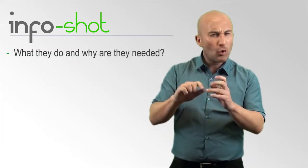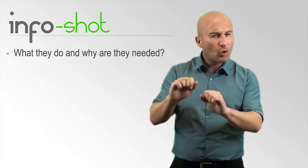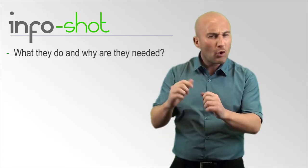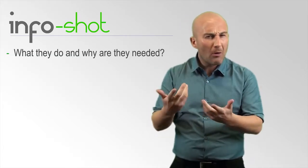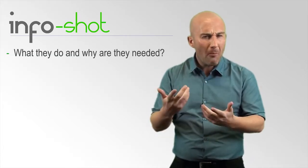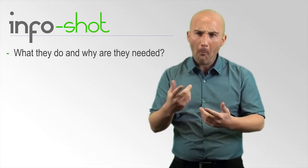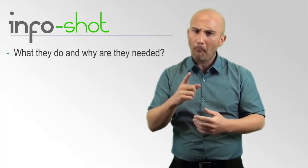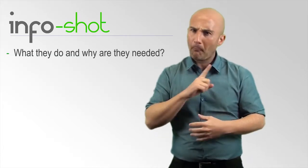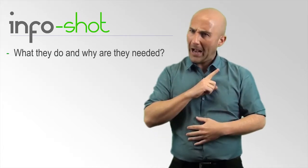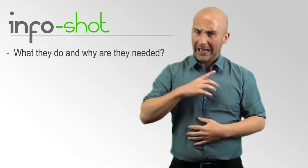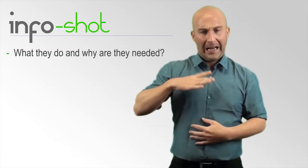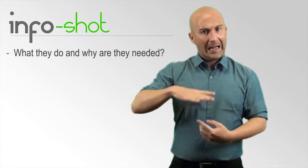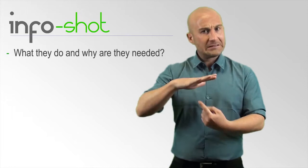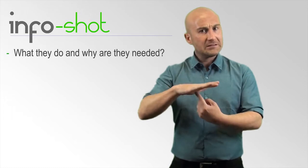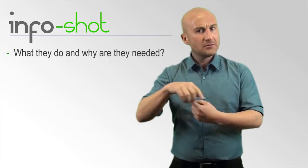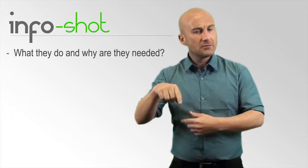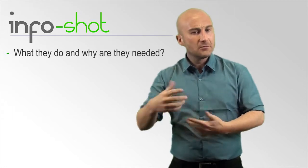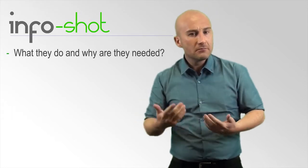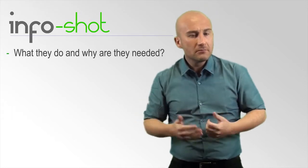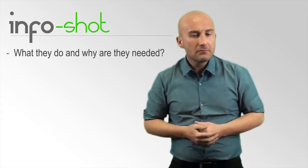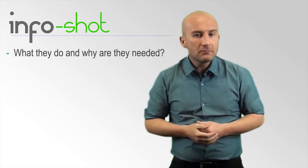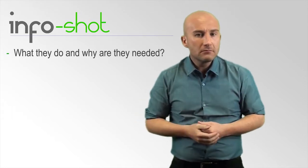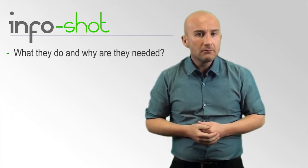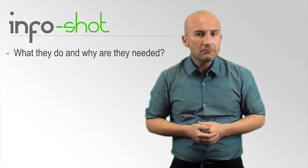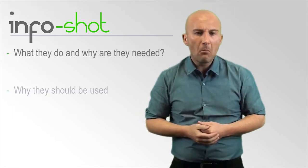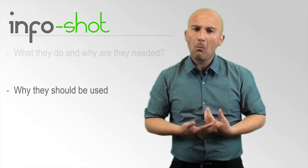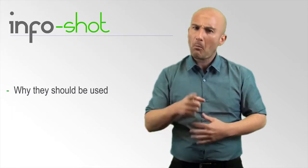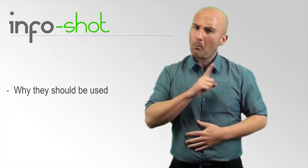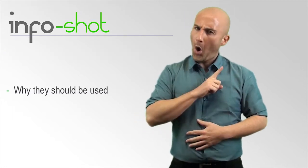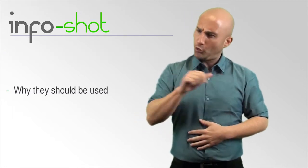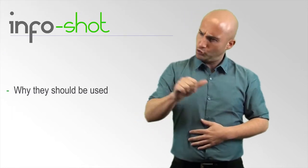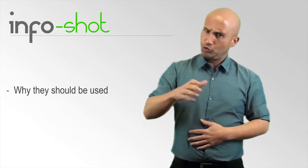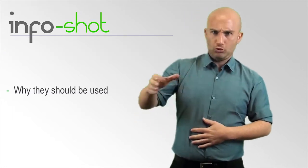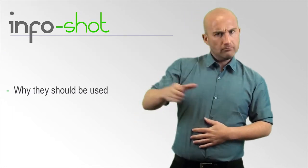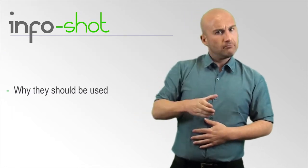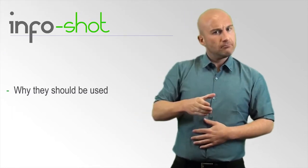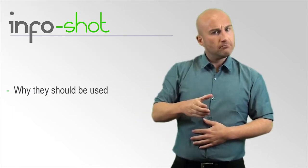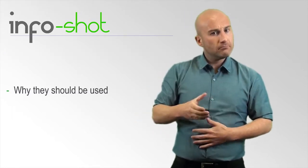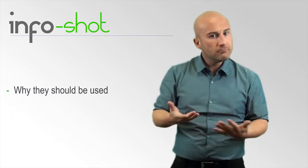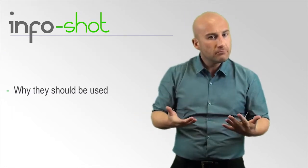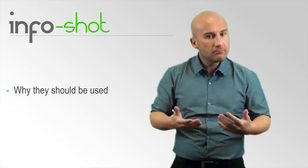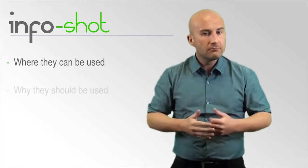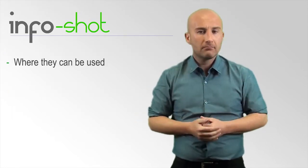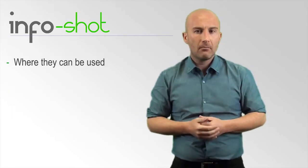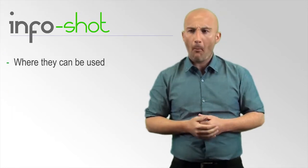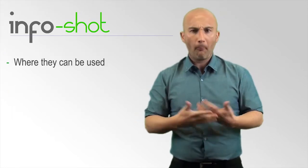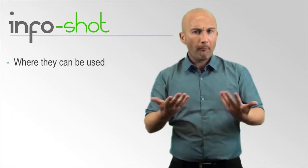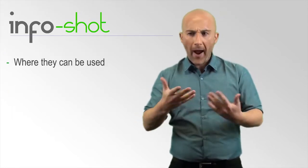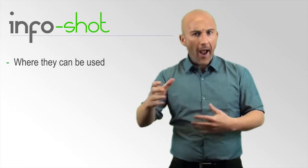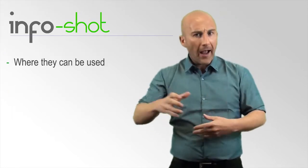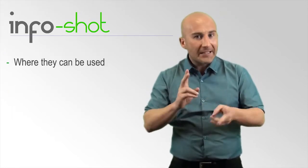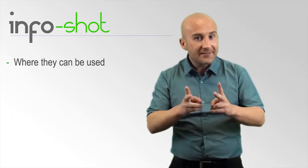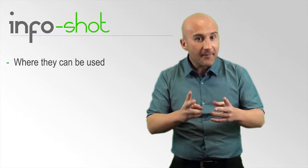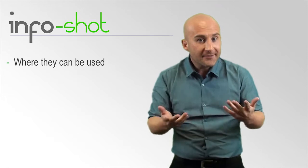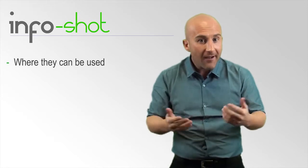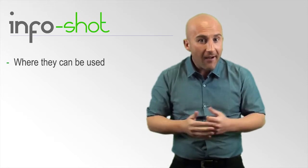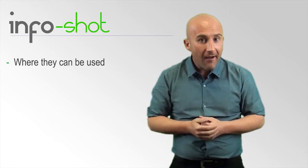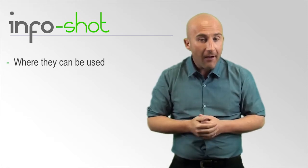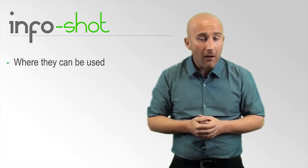What do they do and why are they needed? Why they should be used? Where they can be